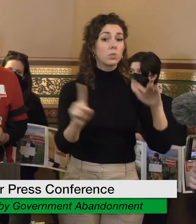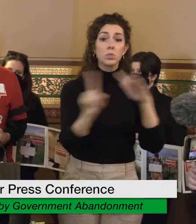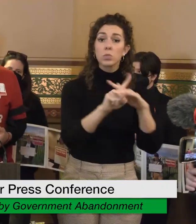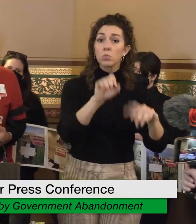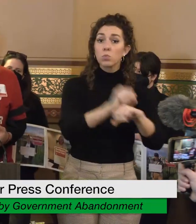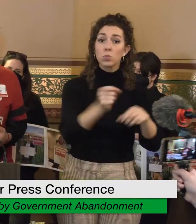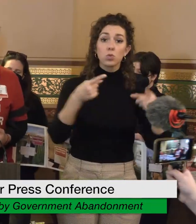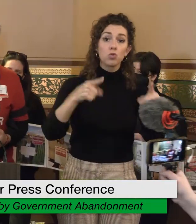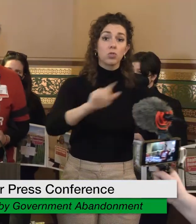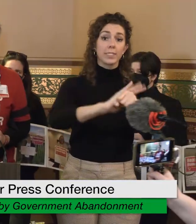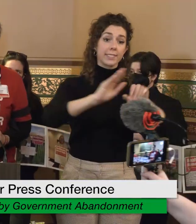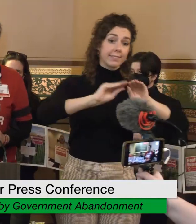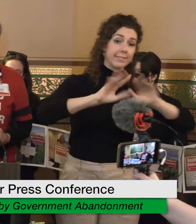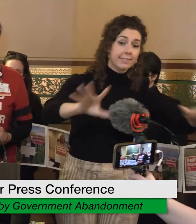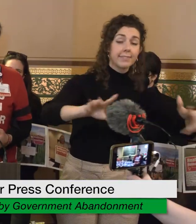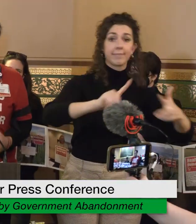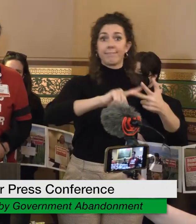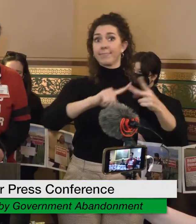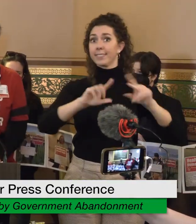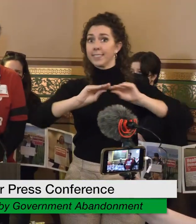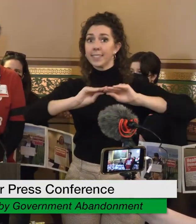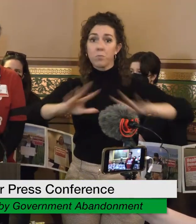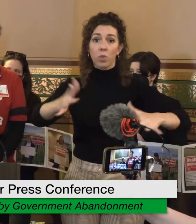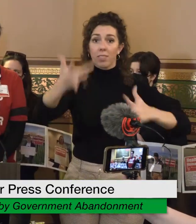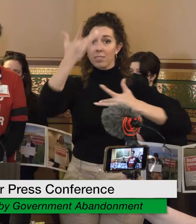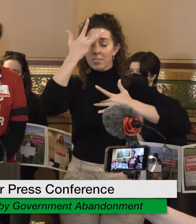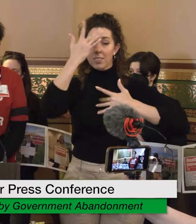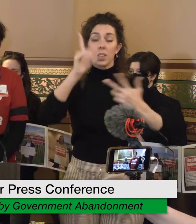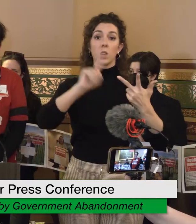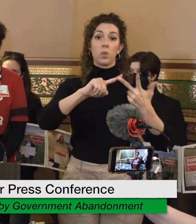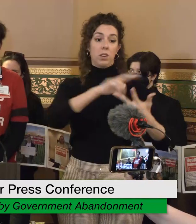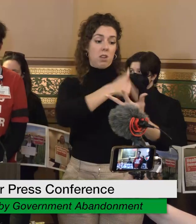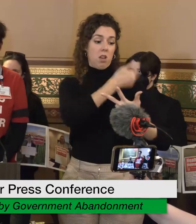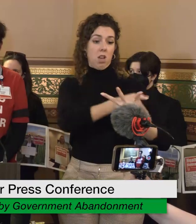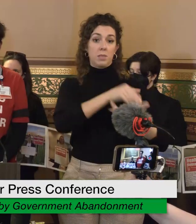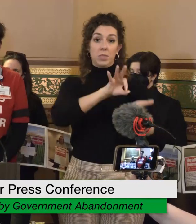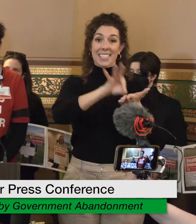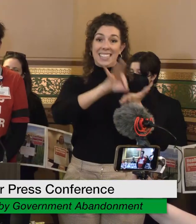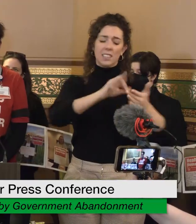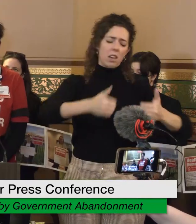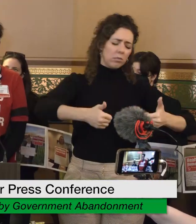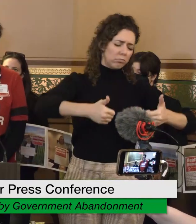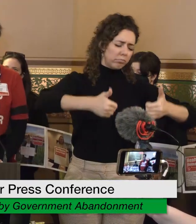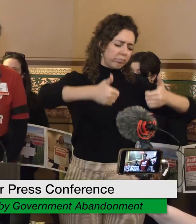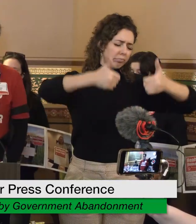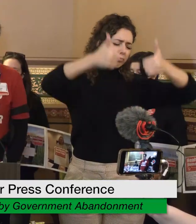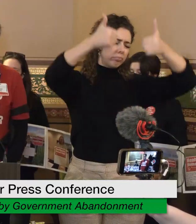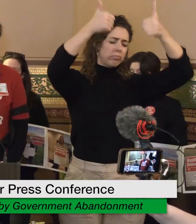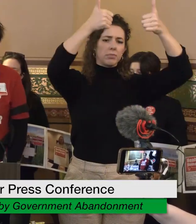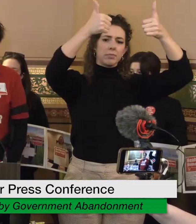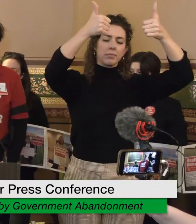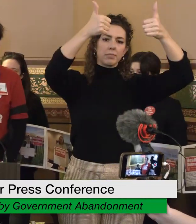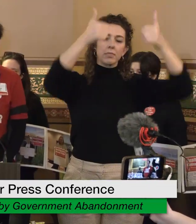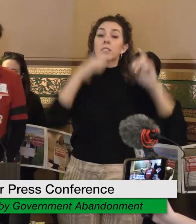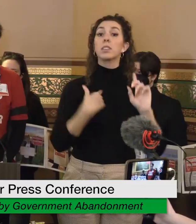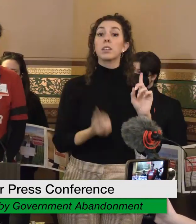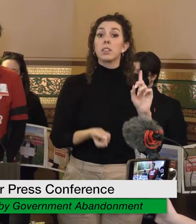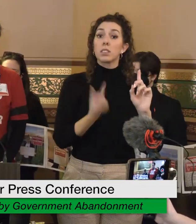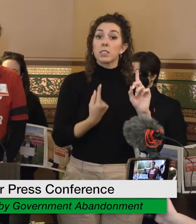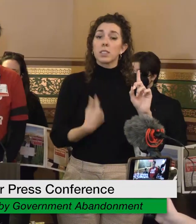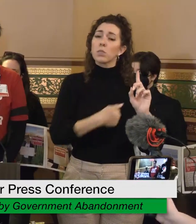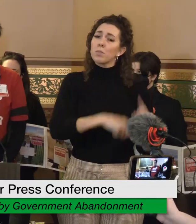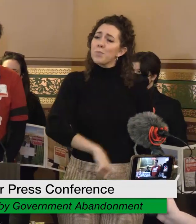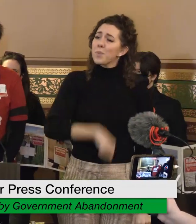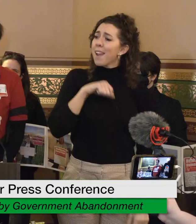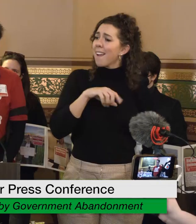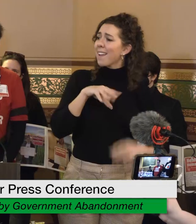pandemics, during outbreaks, and when the hospital census is critically high. We take pride in being part